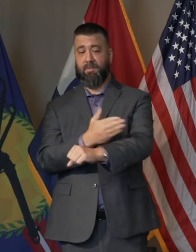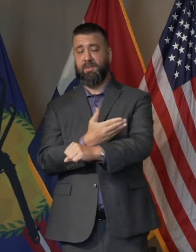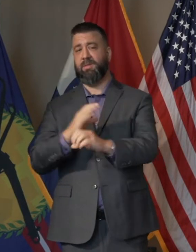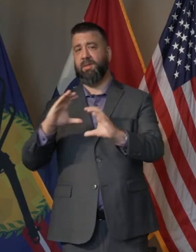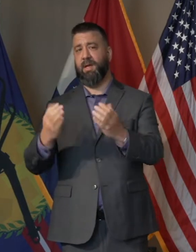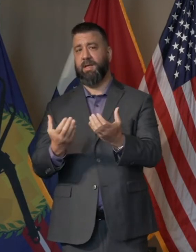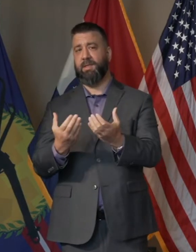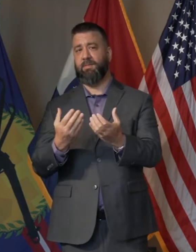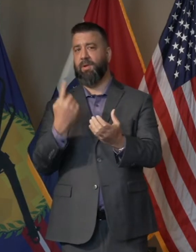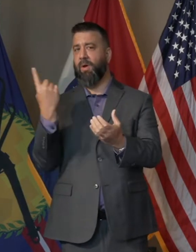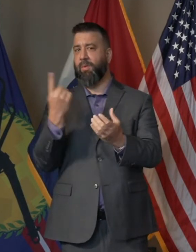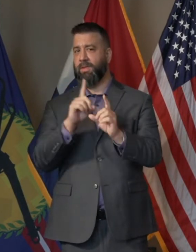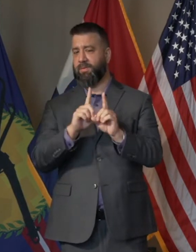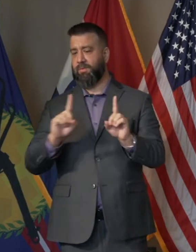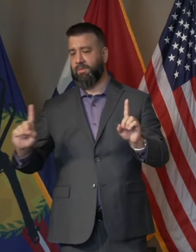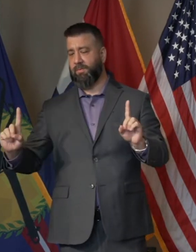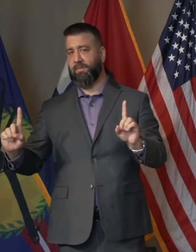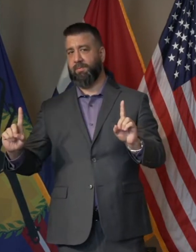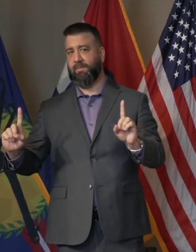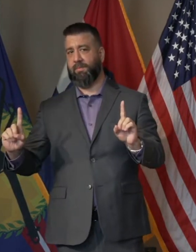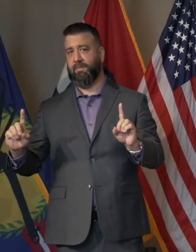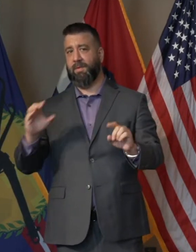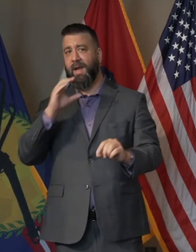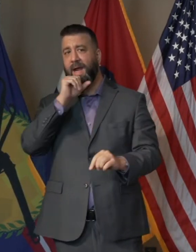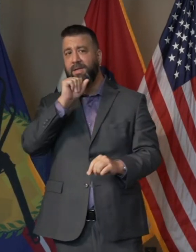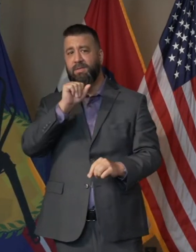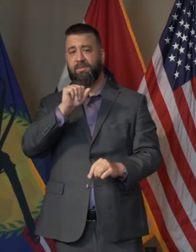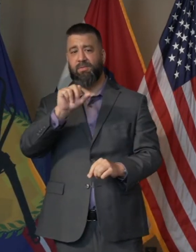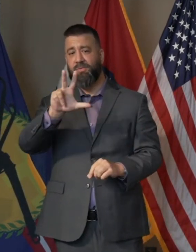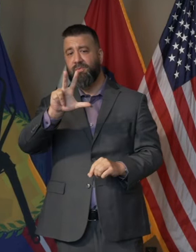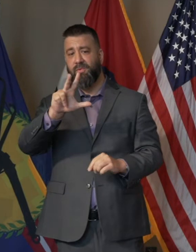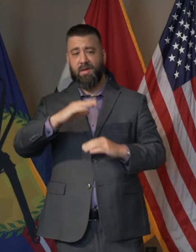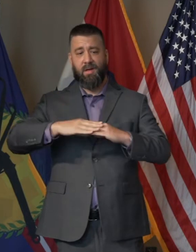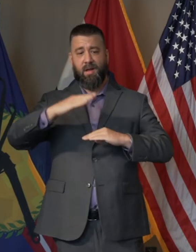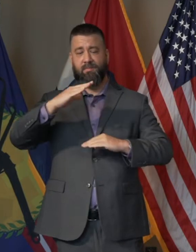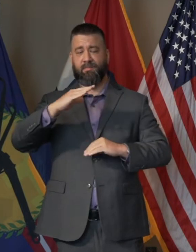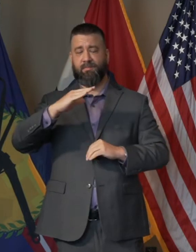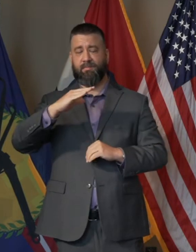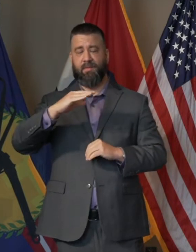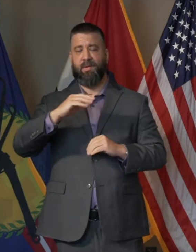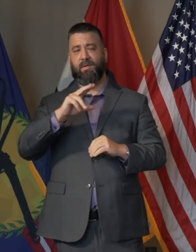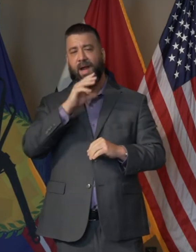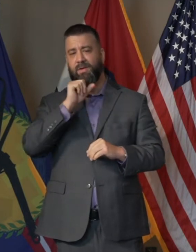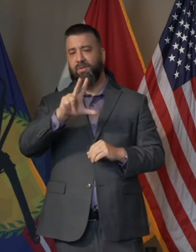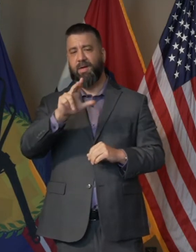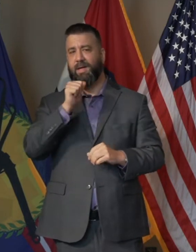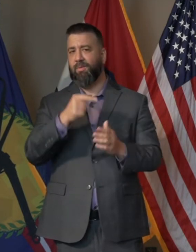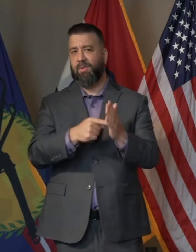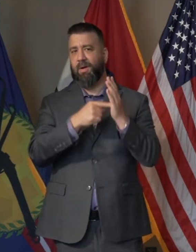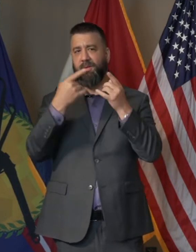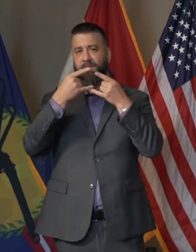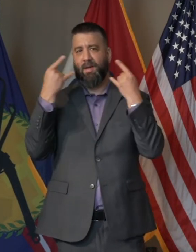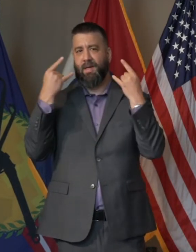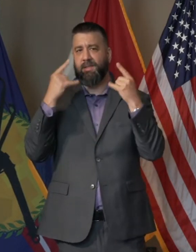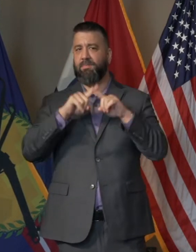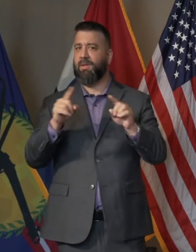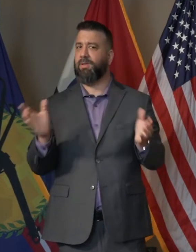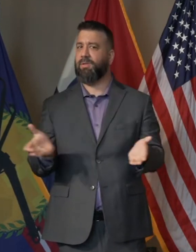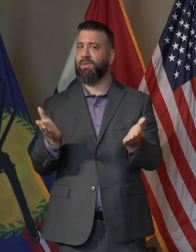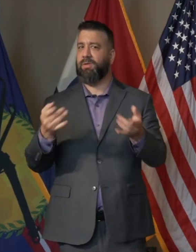distant. While 3 to 5-year-olds aren't included in this order, they're encouraged to wear a face mask as well whenever